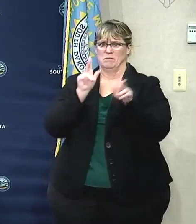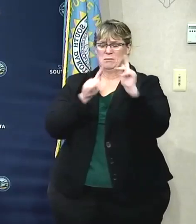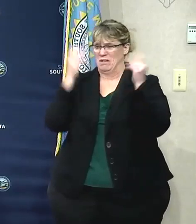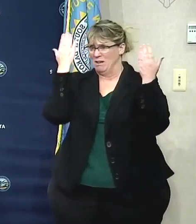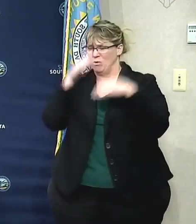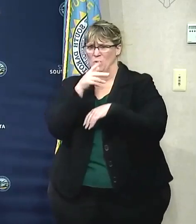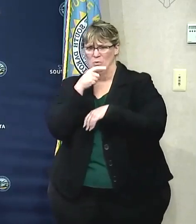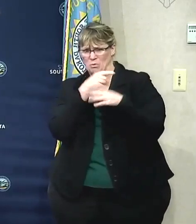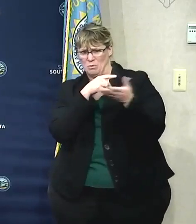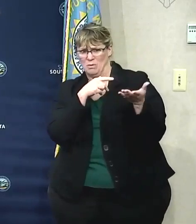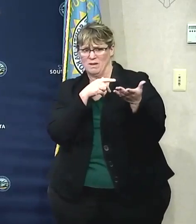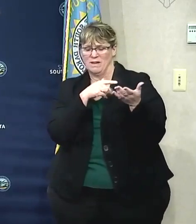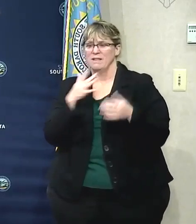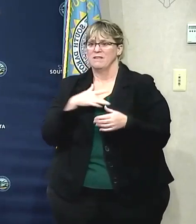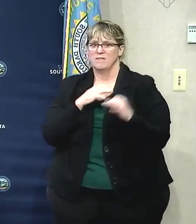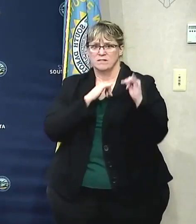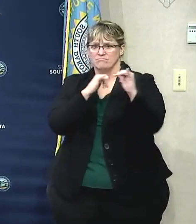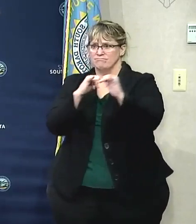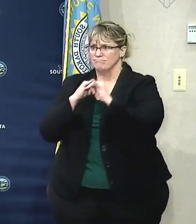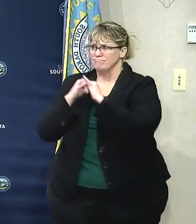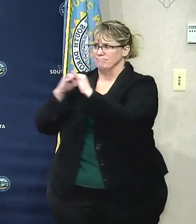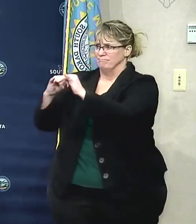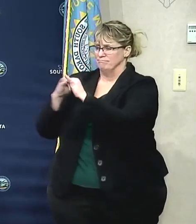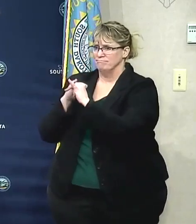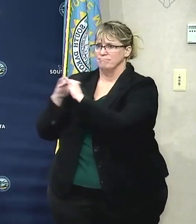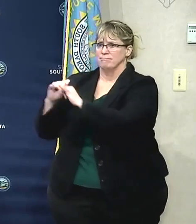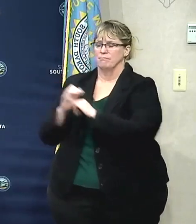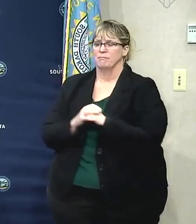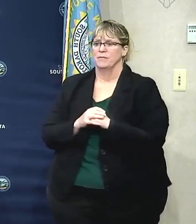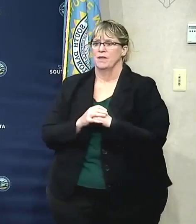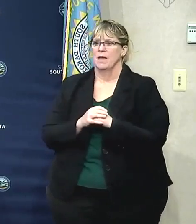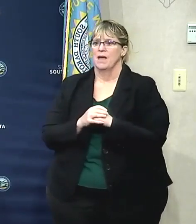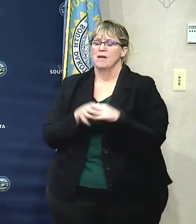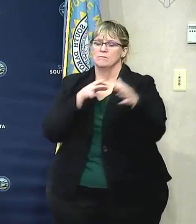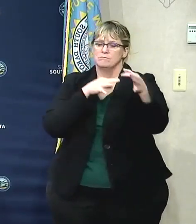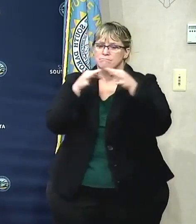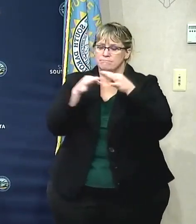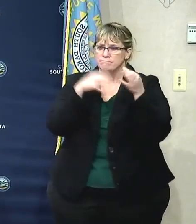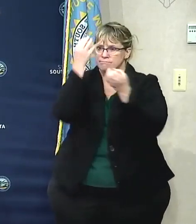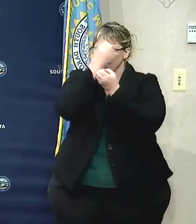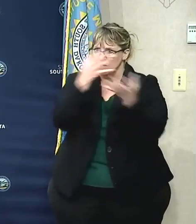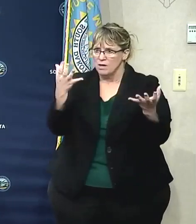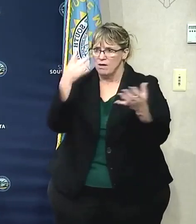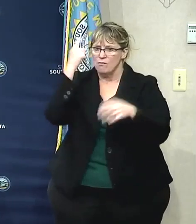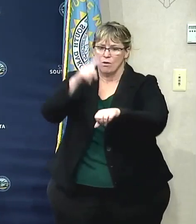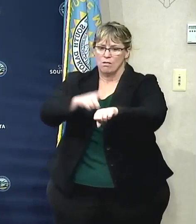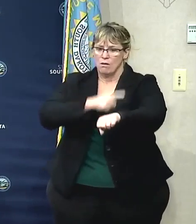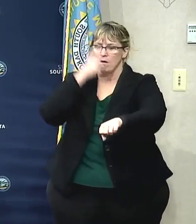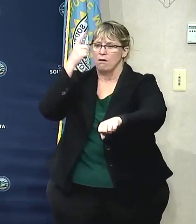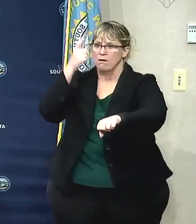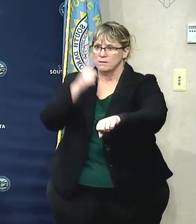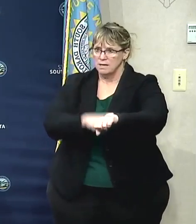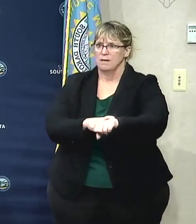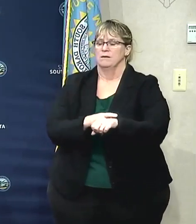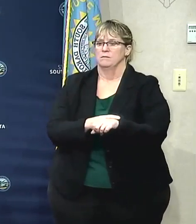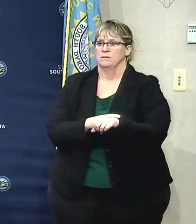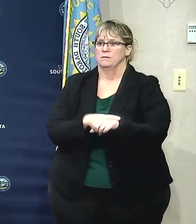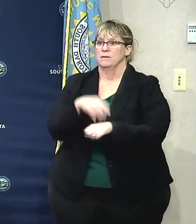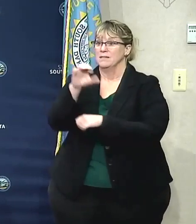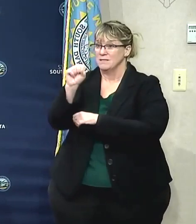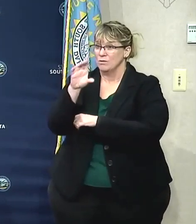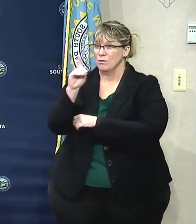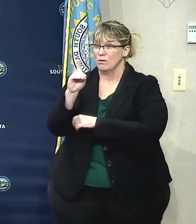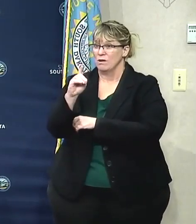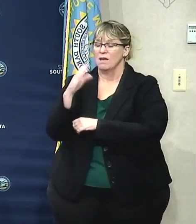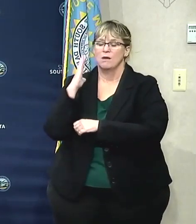strangers who feel exactly the same way. I've spoken about how we're in this for the long haul. For South Dakota, we expect that